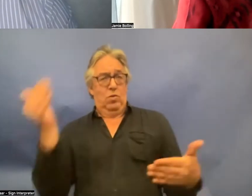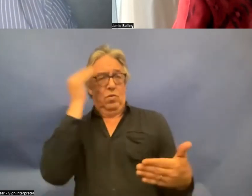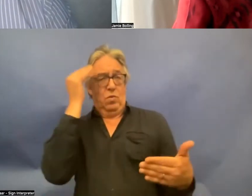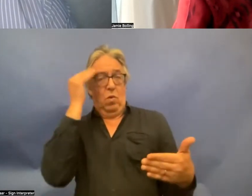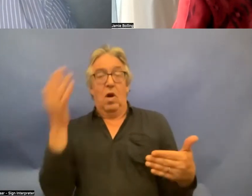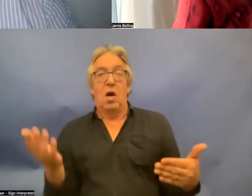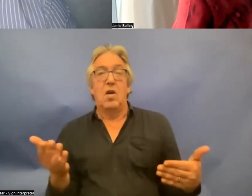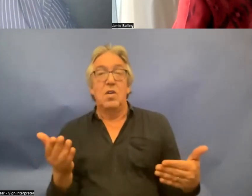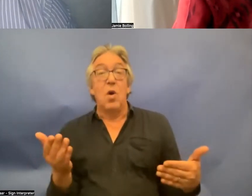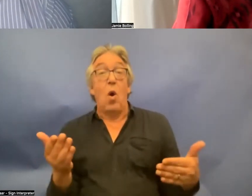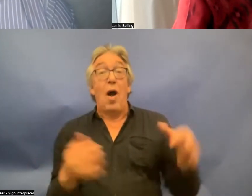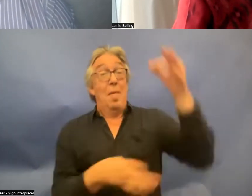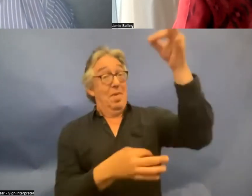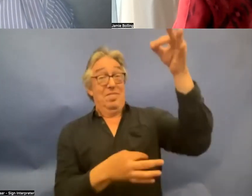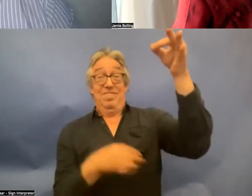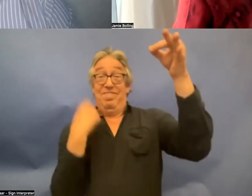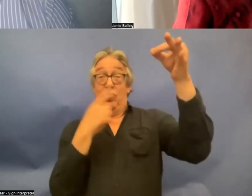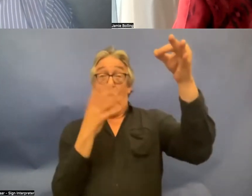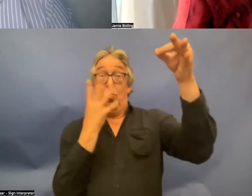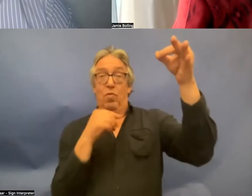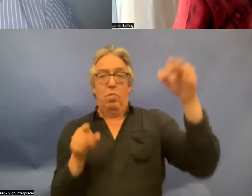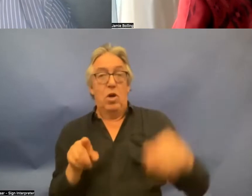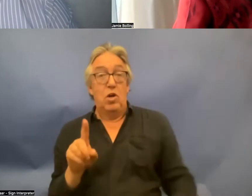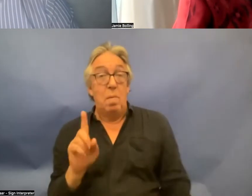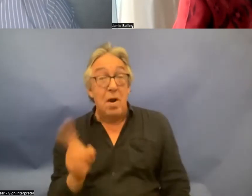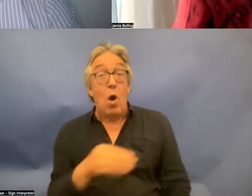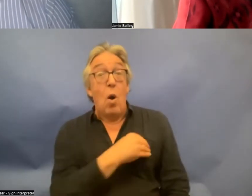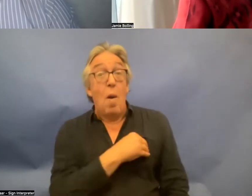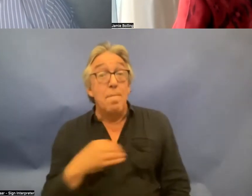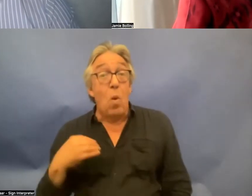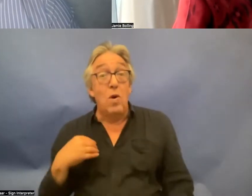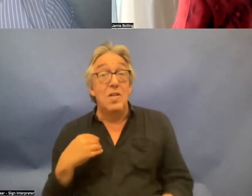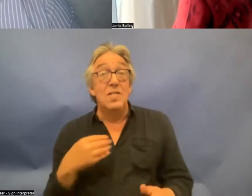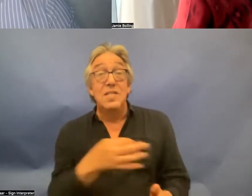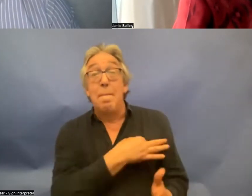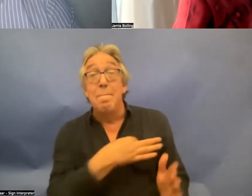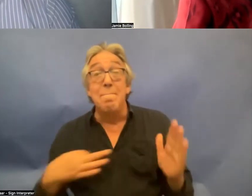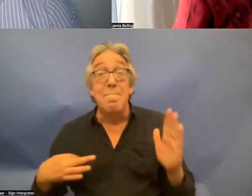it requires Polish medical records and